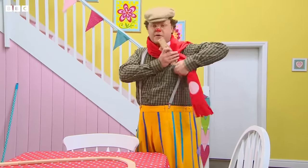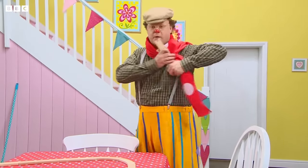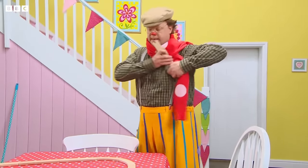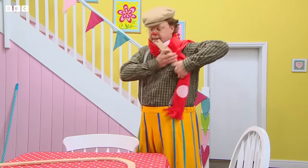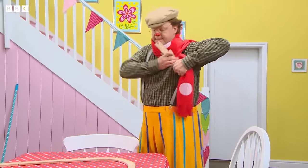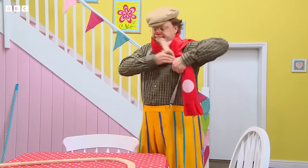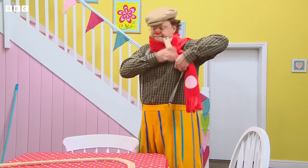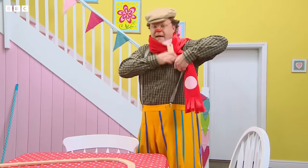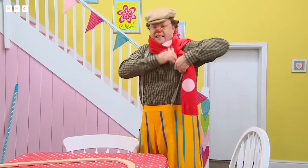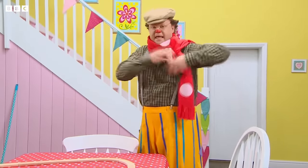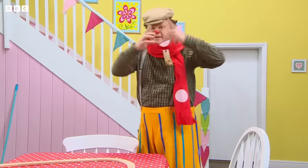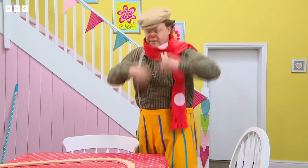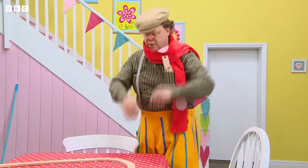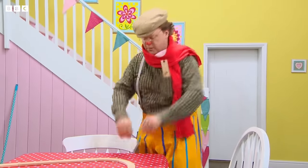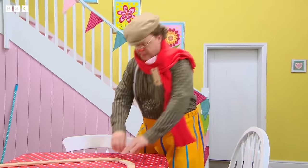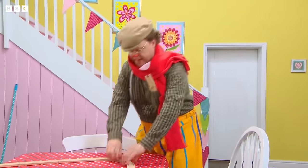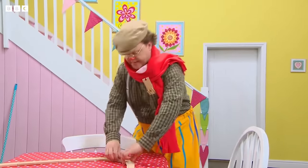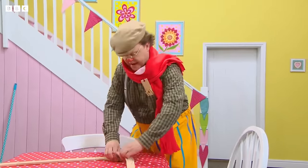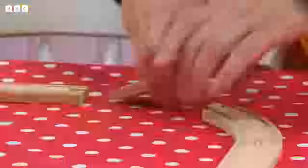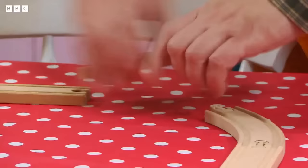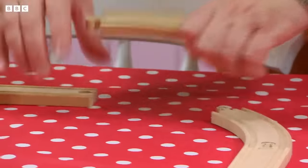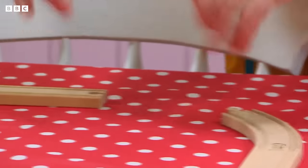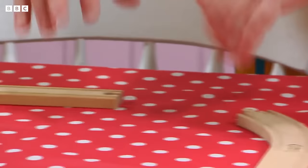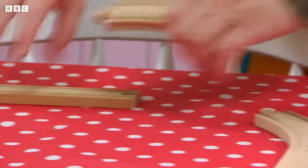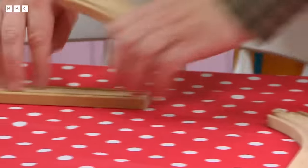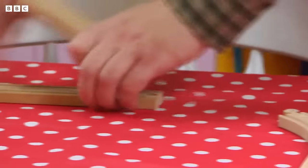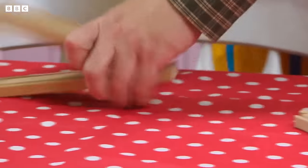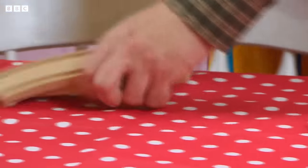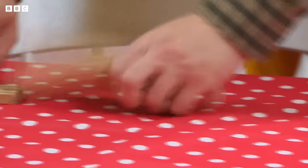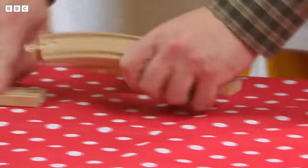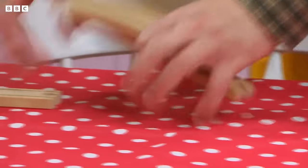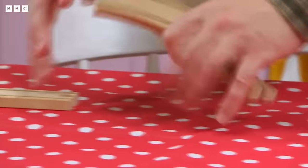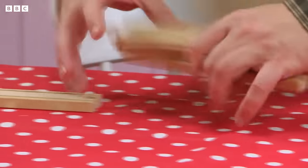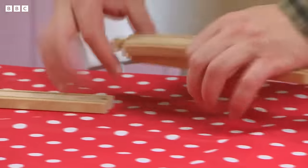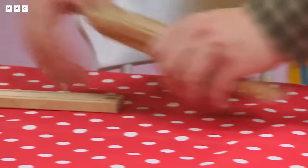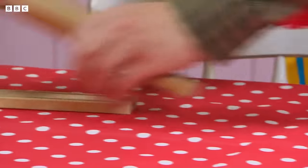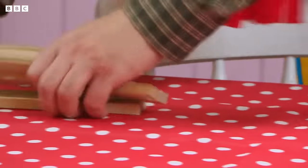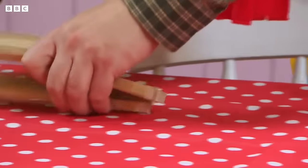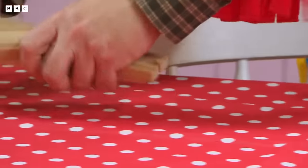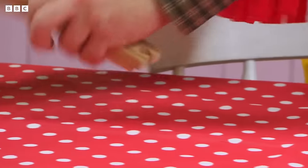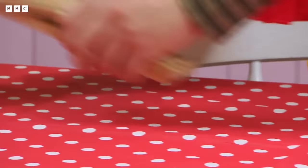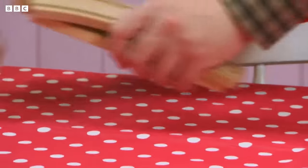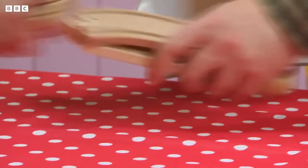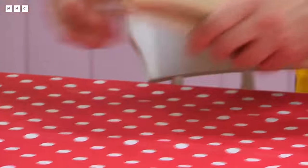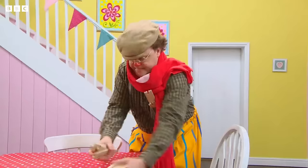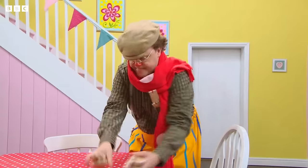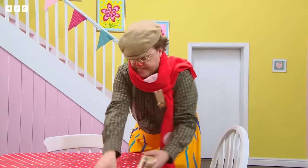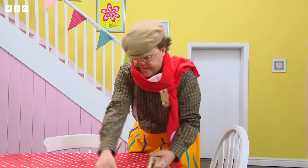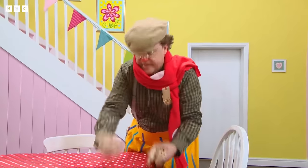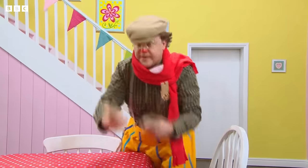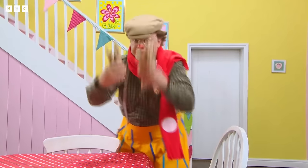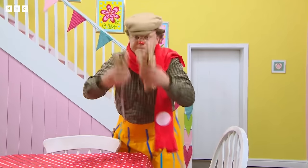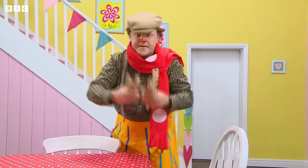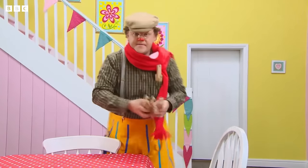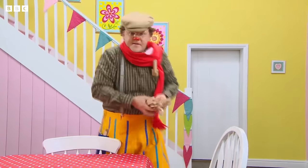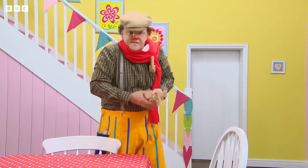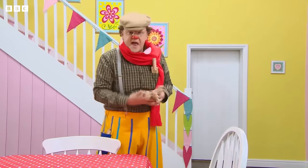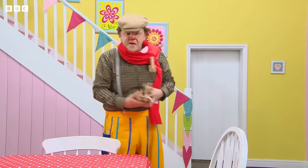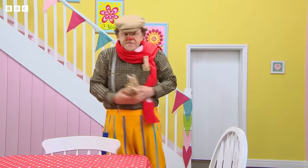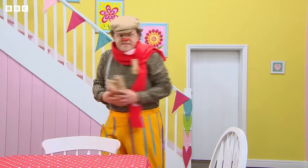got better things to do with my day than clearing up all of this train track, really. But Grandad